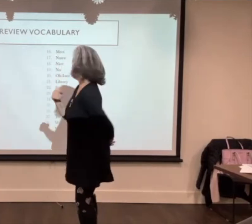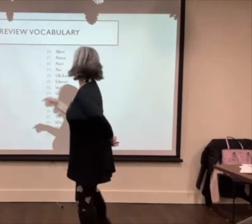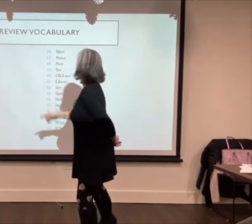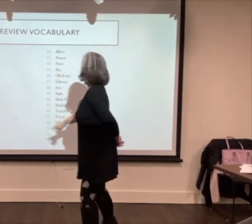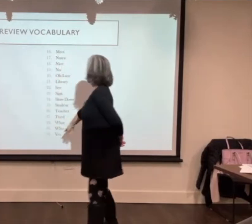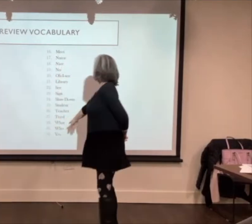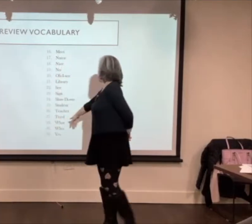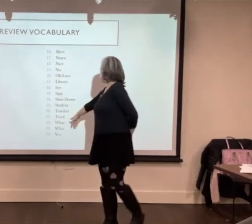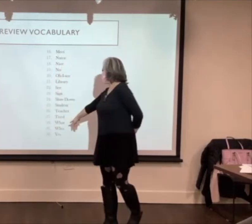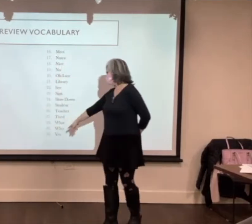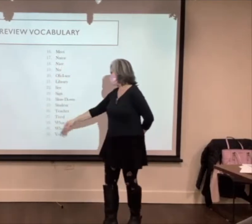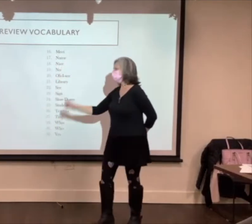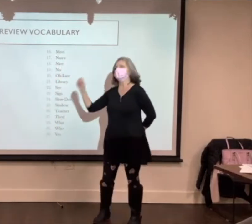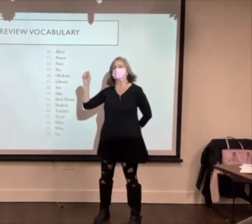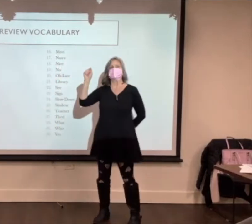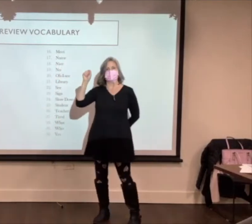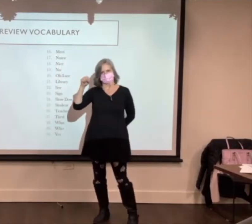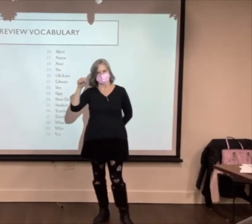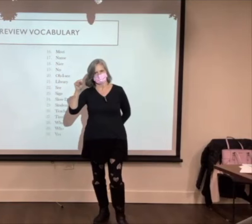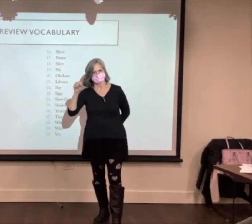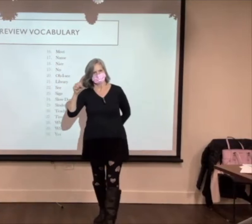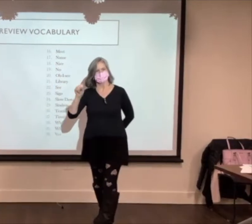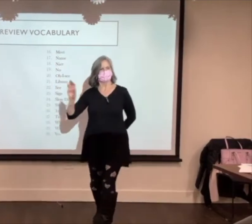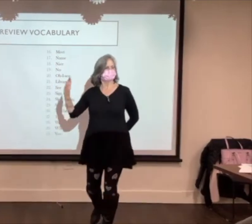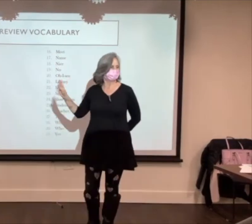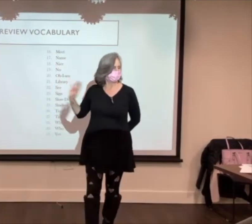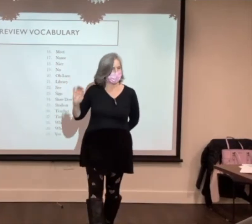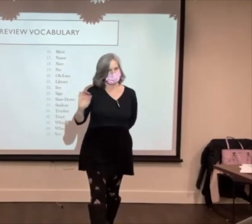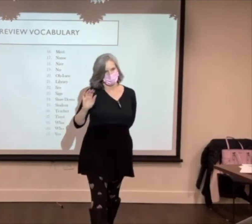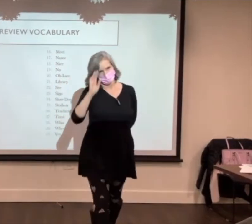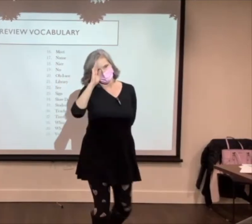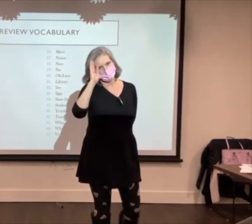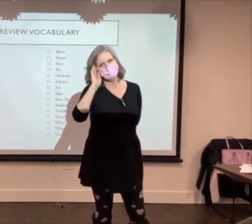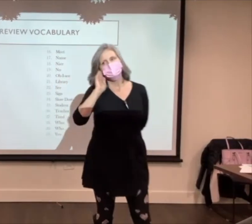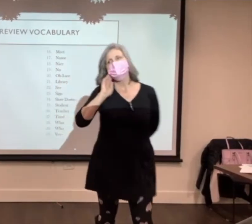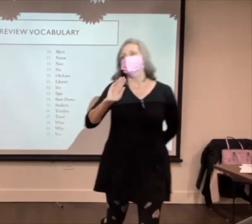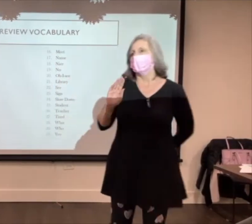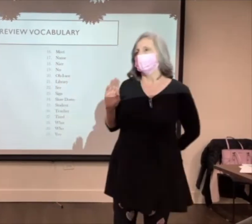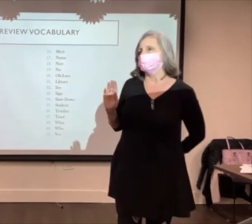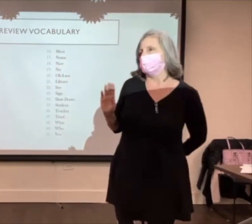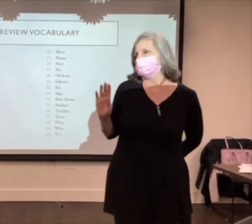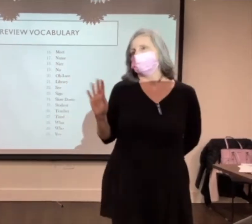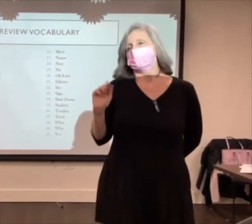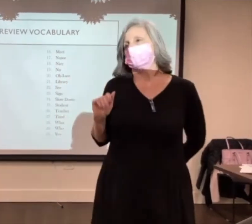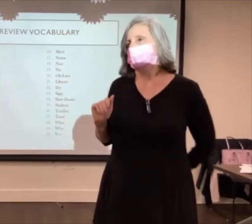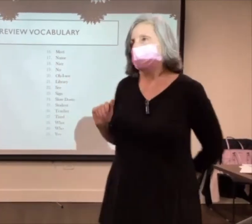face. And then of course, yes. So those are our vocabulary words. Anyone you want to see